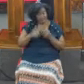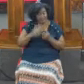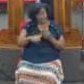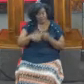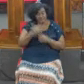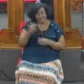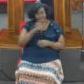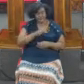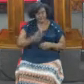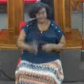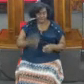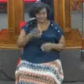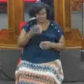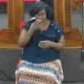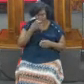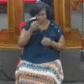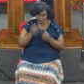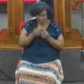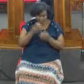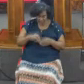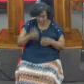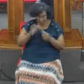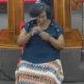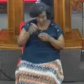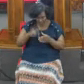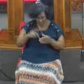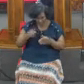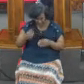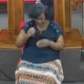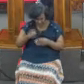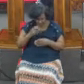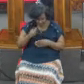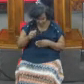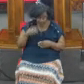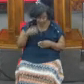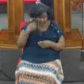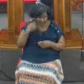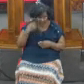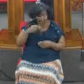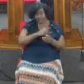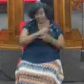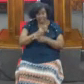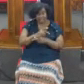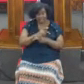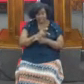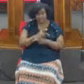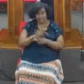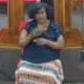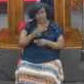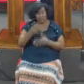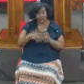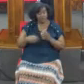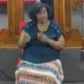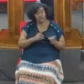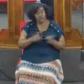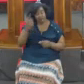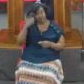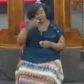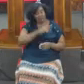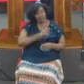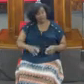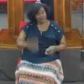Christian to get mad at the next person because there's PLPOM for them. Who cares? Only what you do for Christ